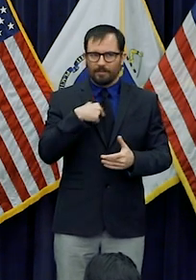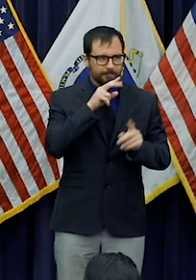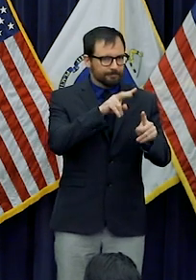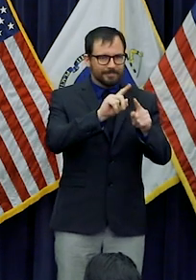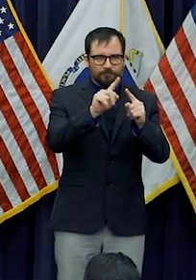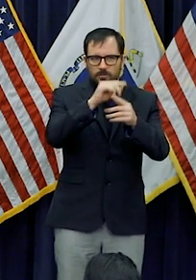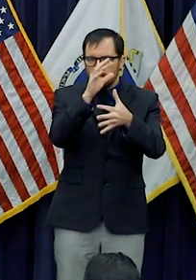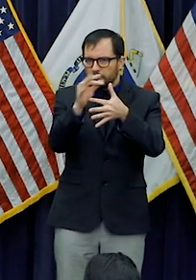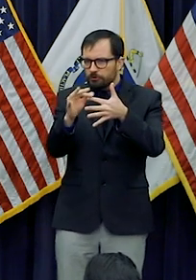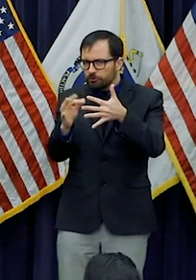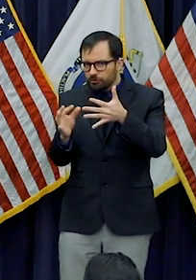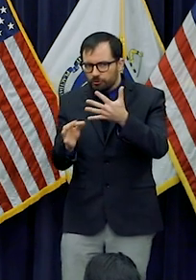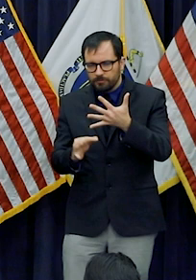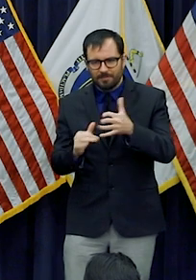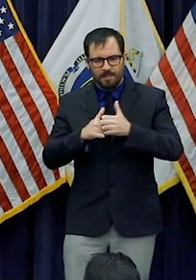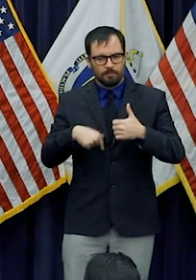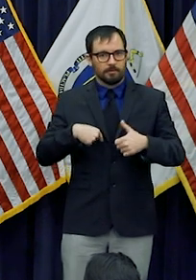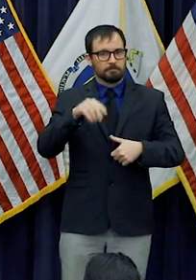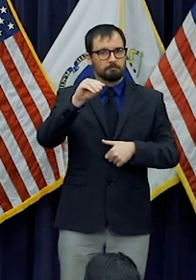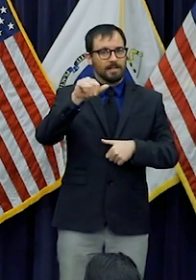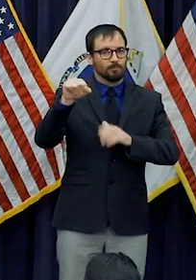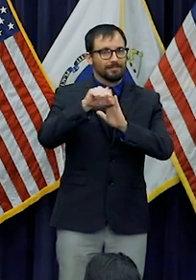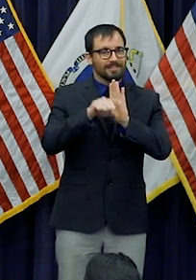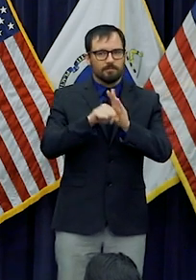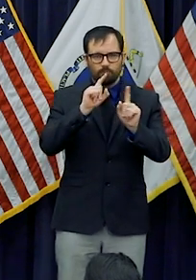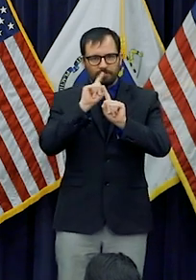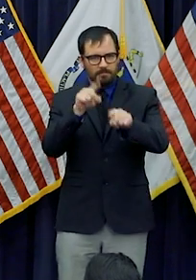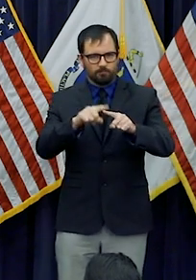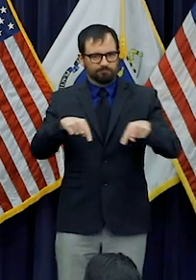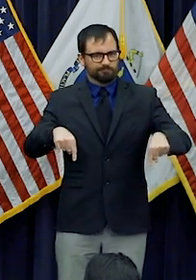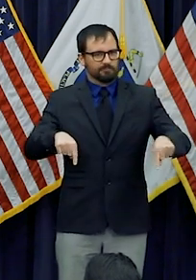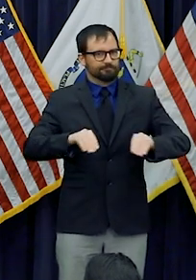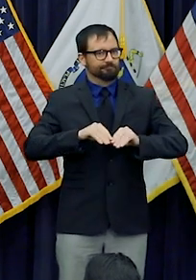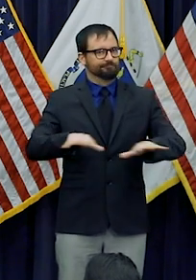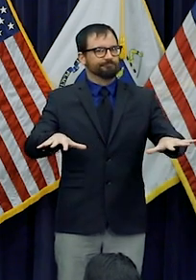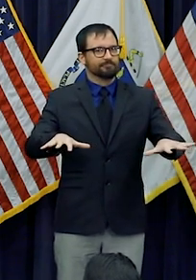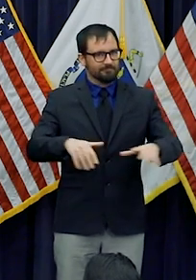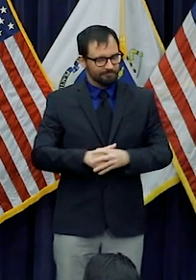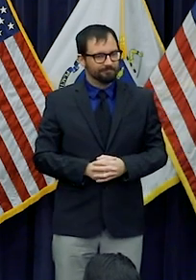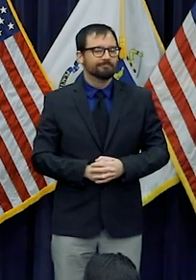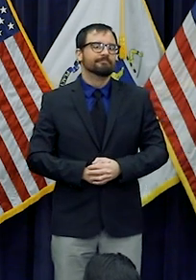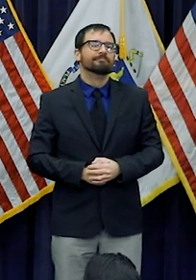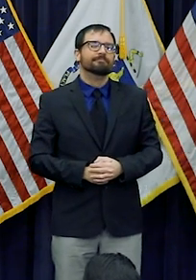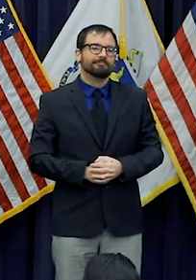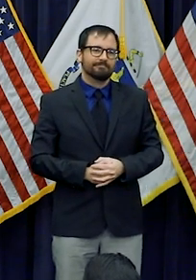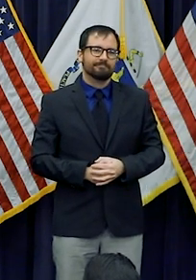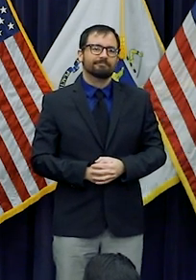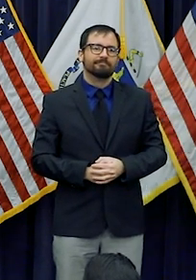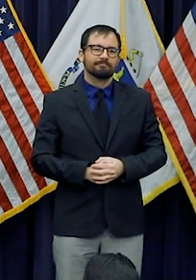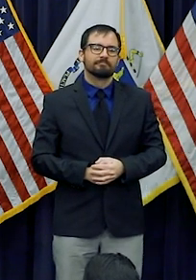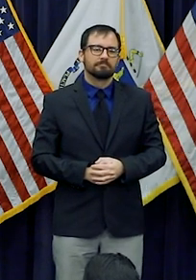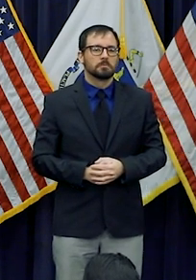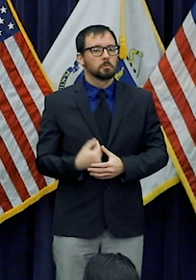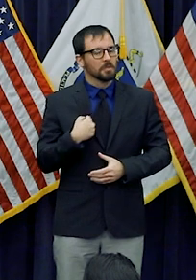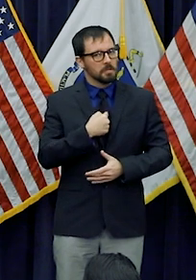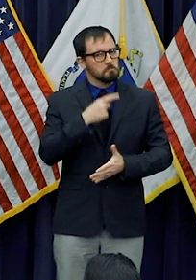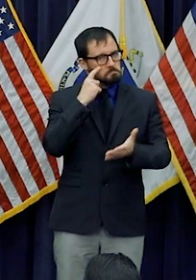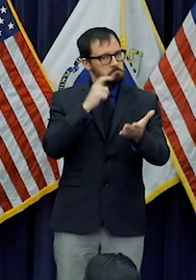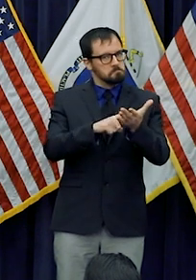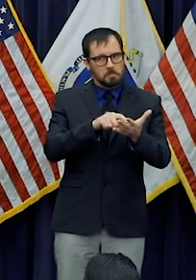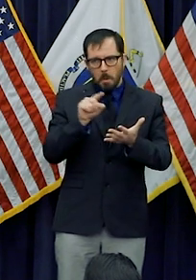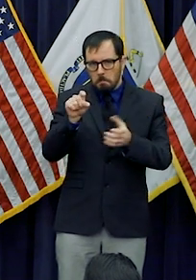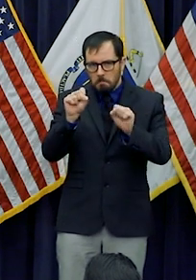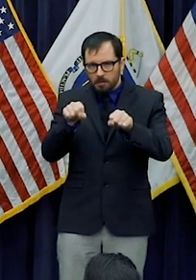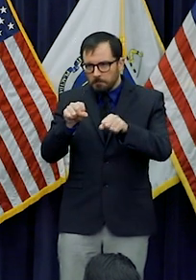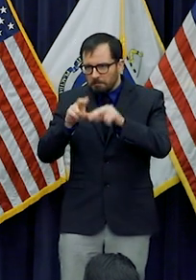We've already identified a number of possible sites which we want to work forward with the Army Corps and with the folks in the healthcare community